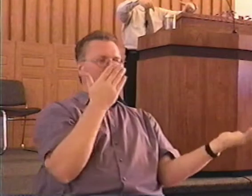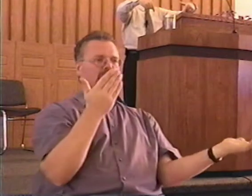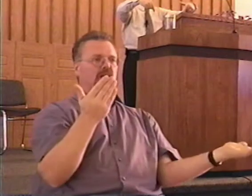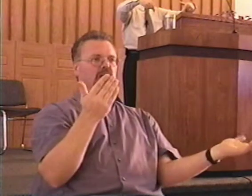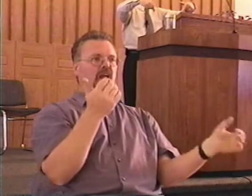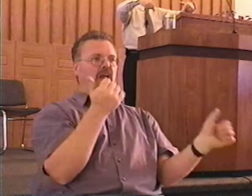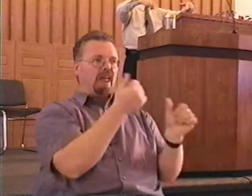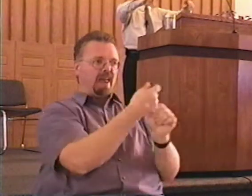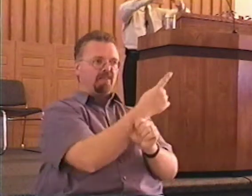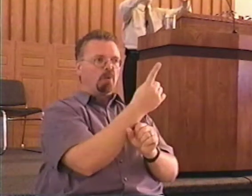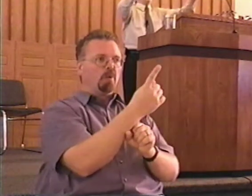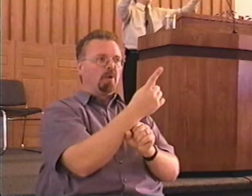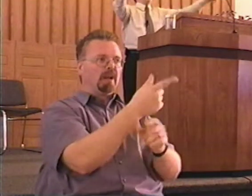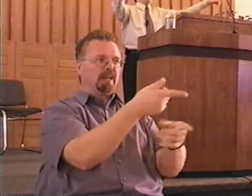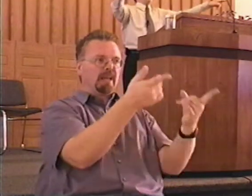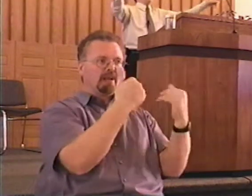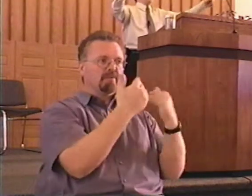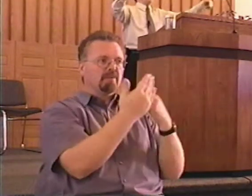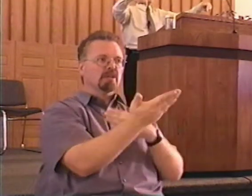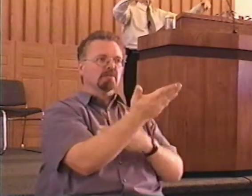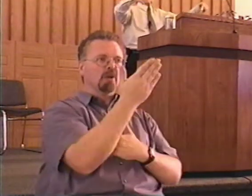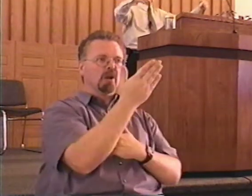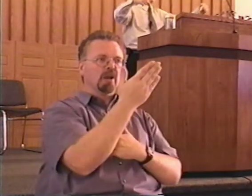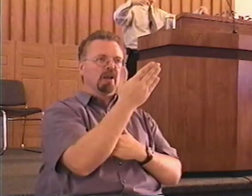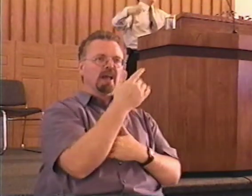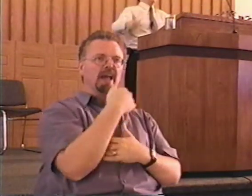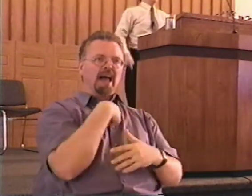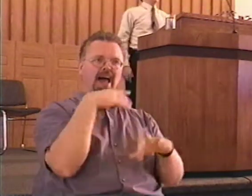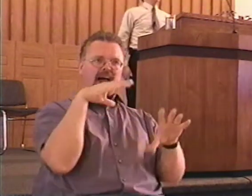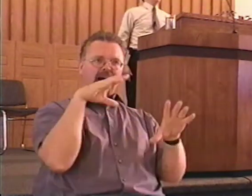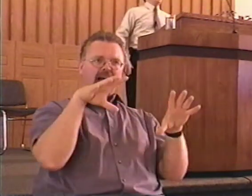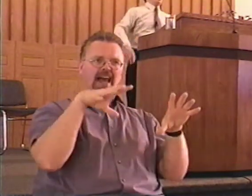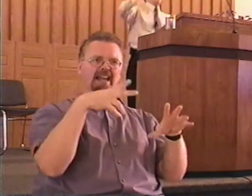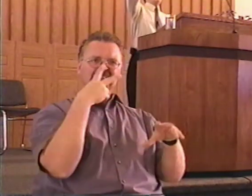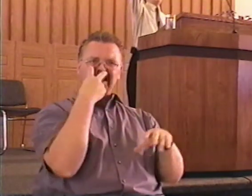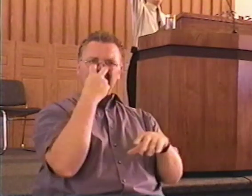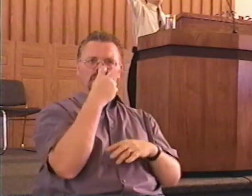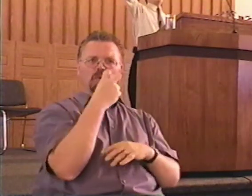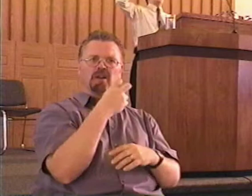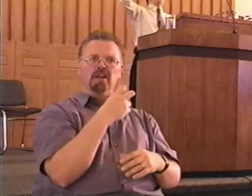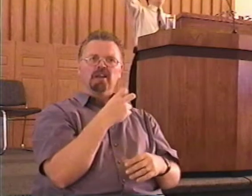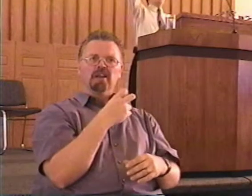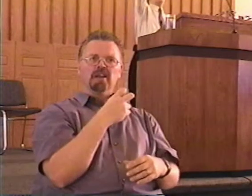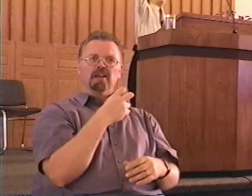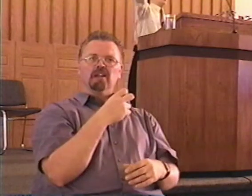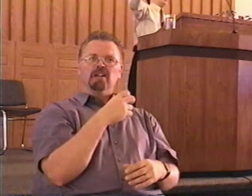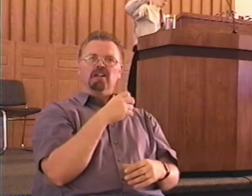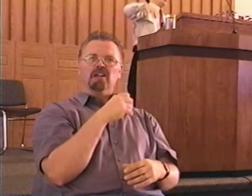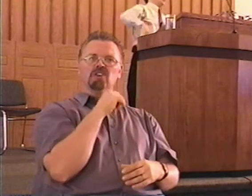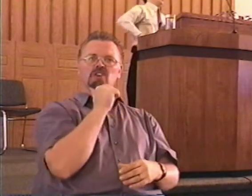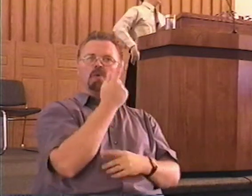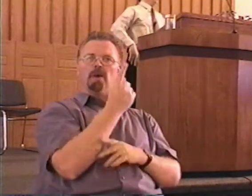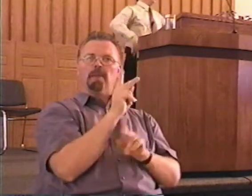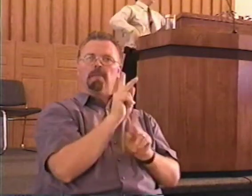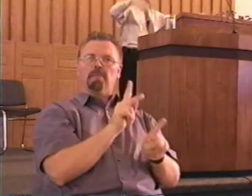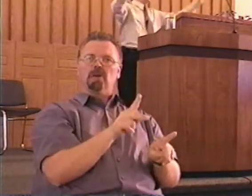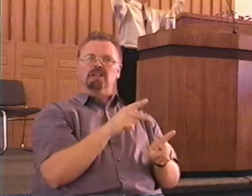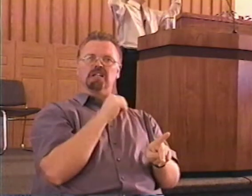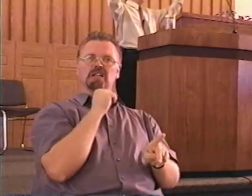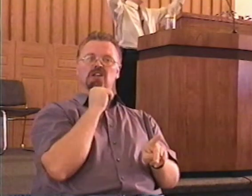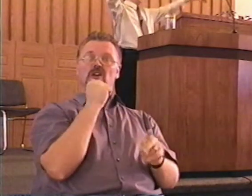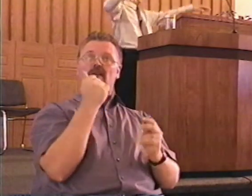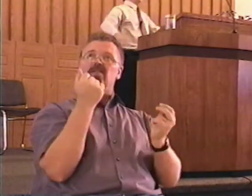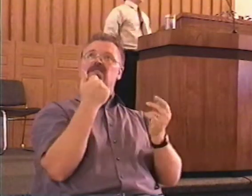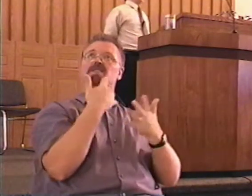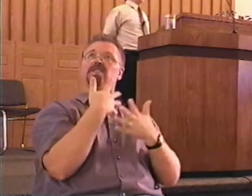single one of us came here this morning. I doubt there was a person who came in this morning and says, I don't fear God. Forget God. You